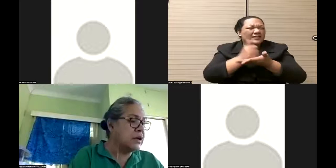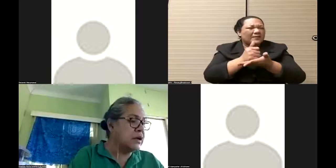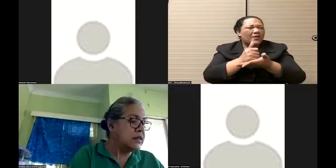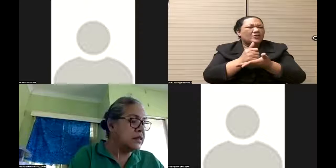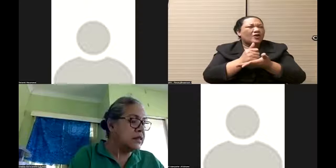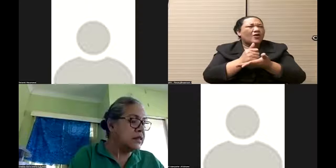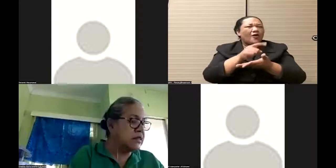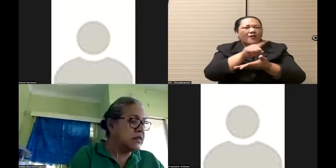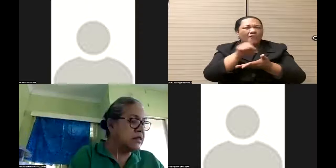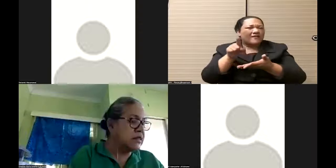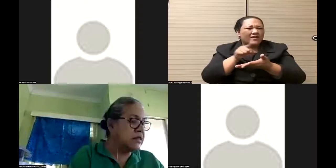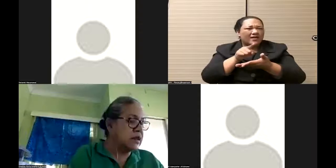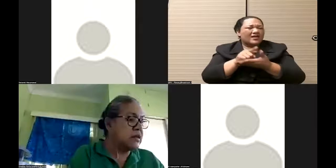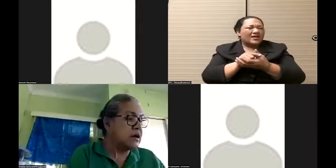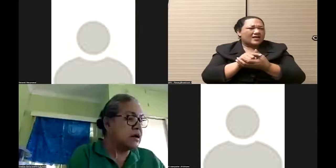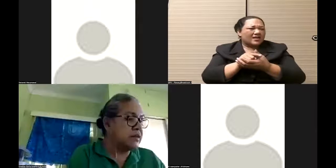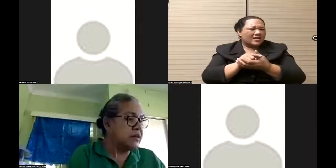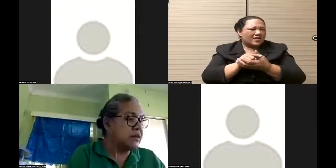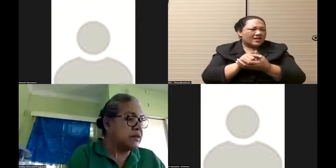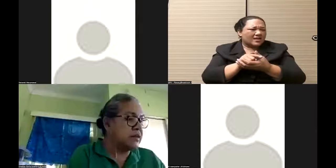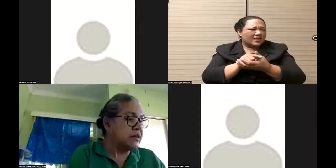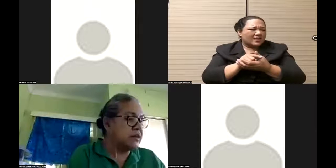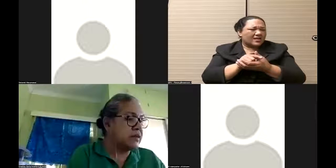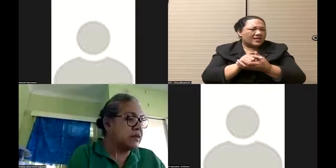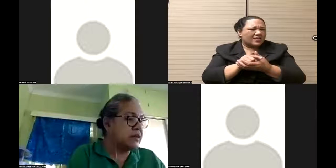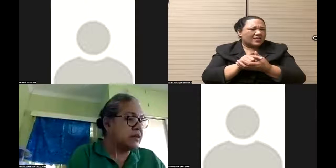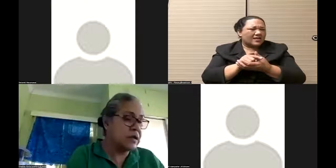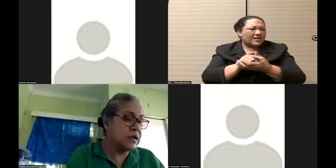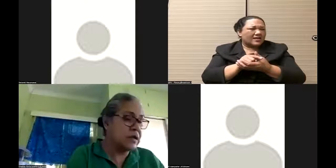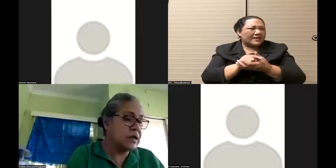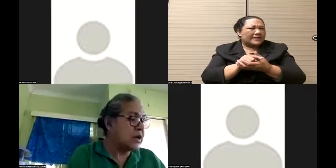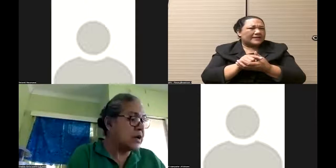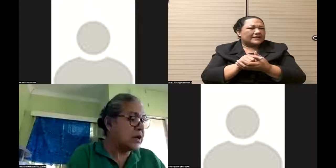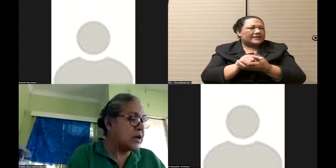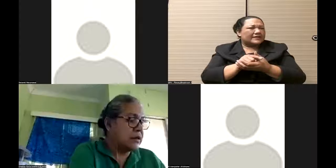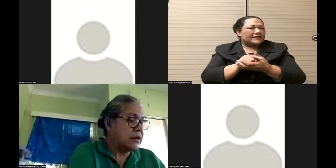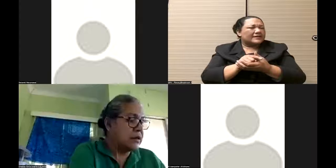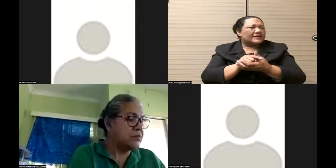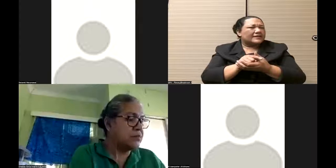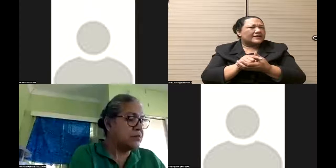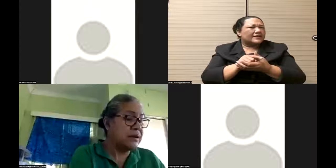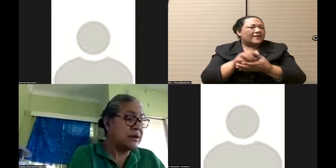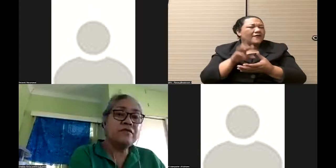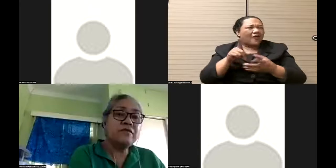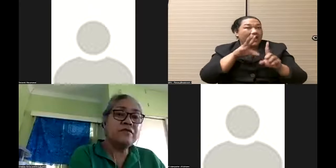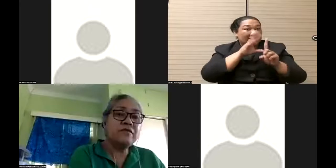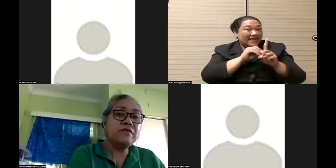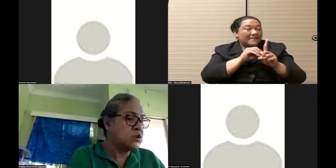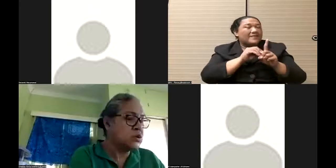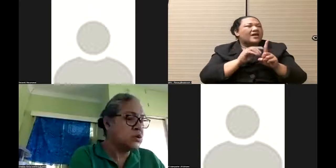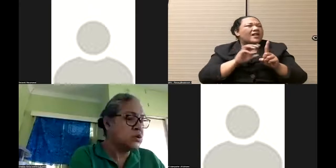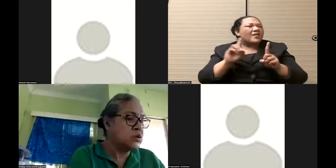Pacific. And they had given a couple of examples which align to some of the work shared by Mary